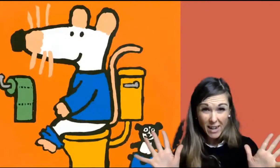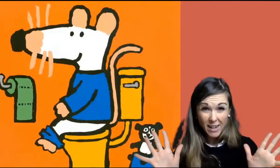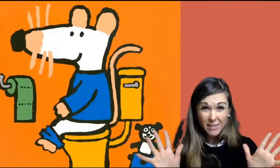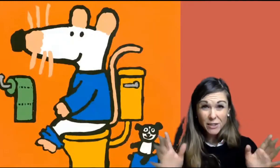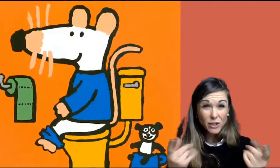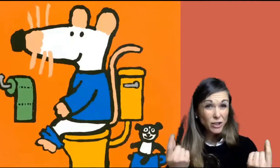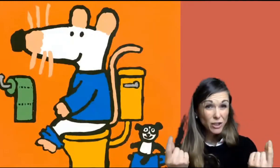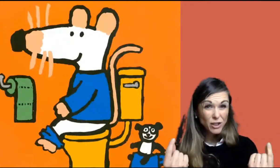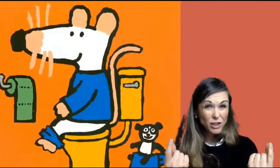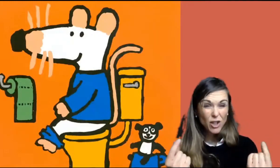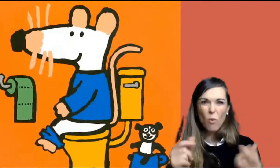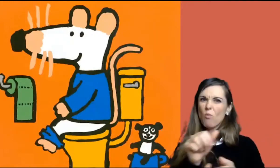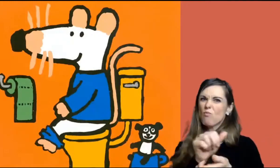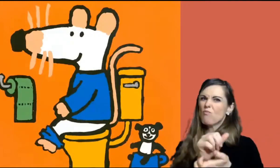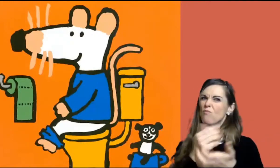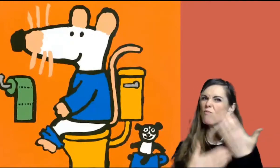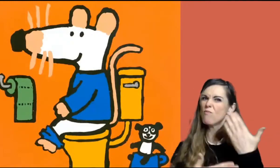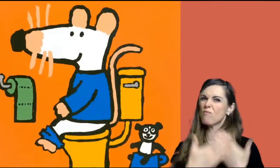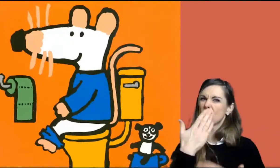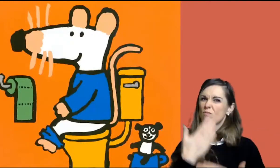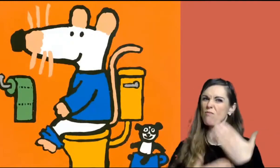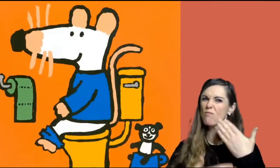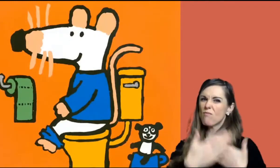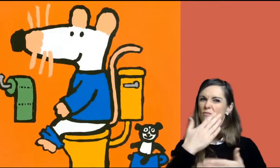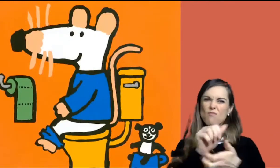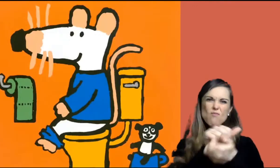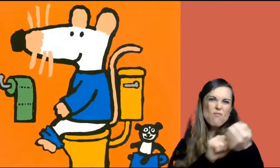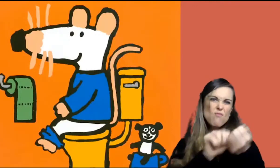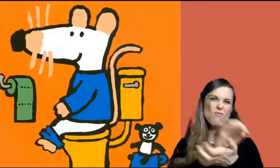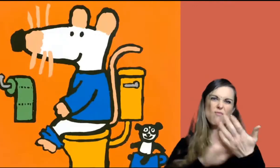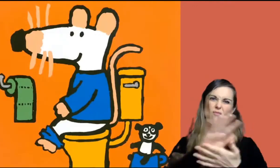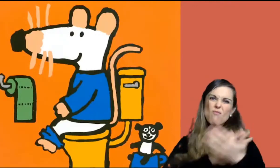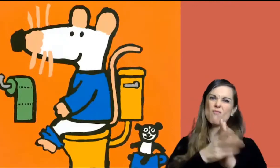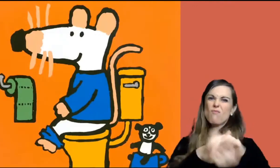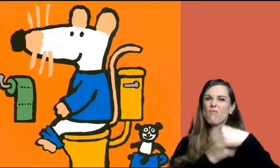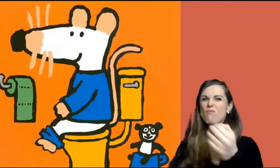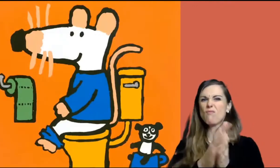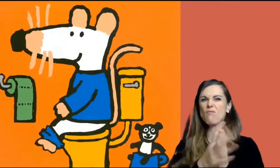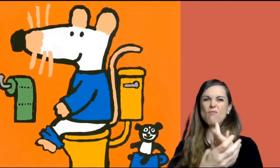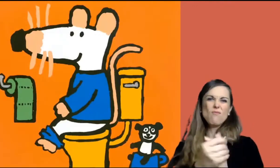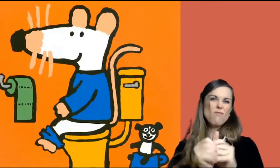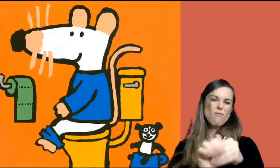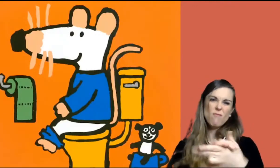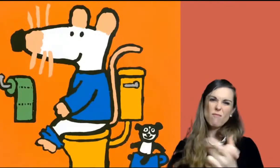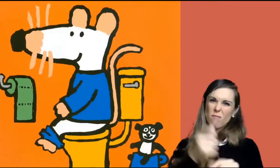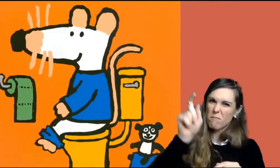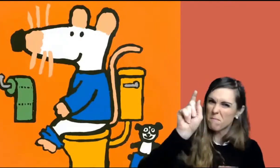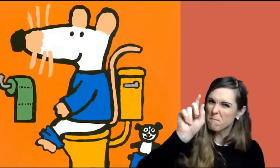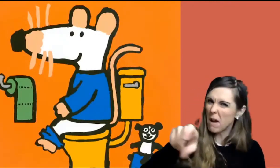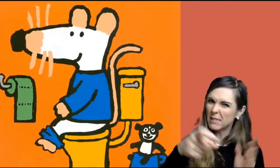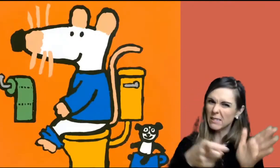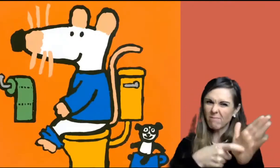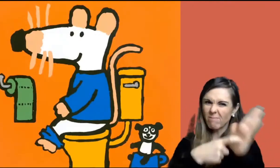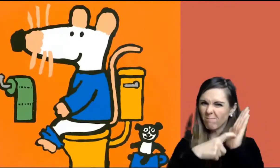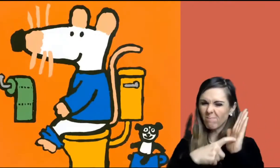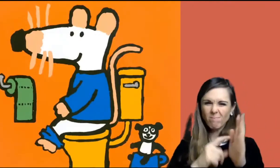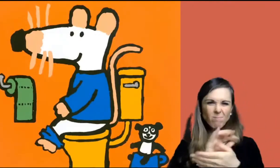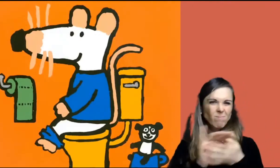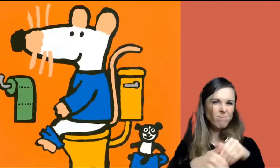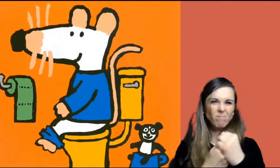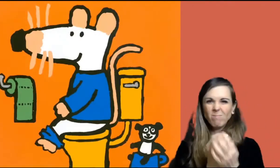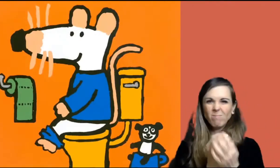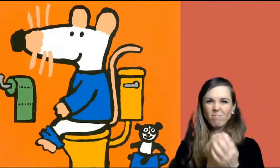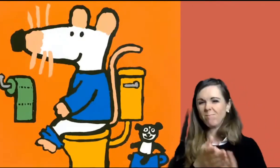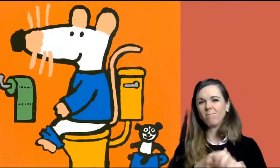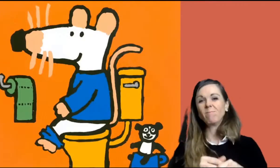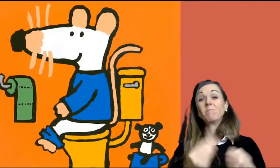When they are done, what do? To wash their hands. You must wash